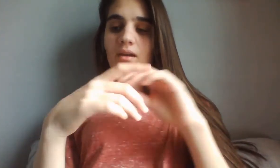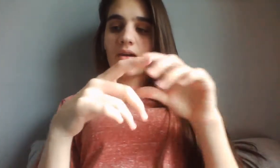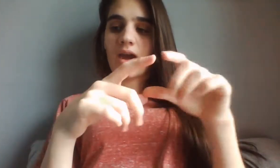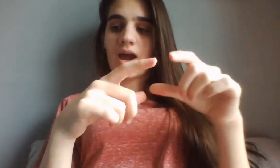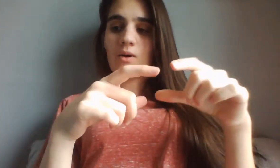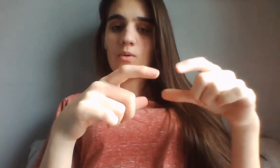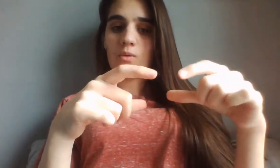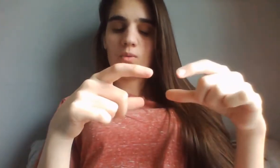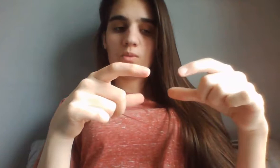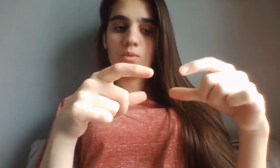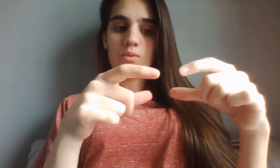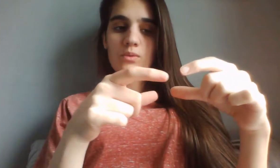how